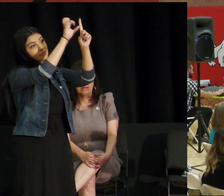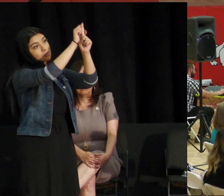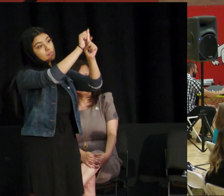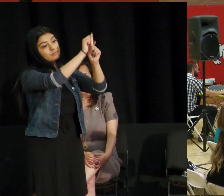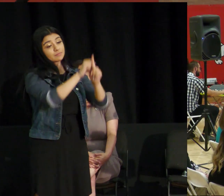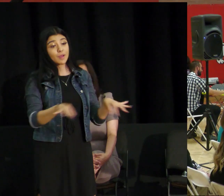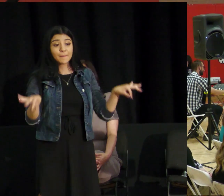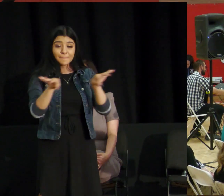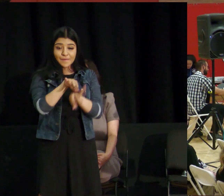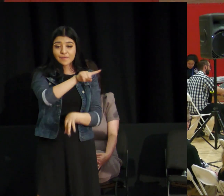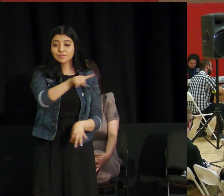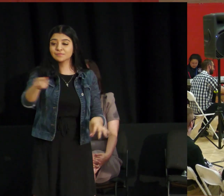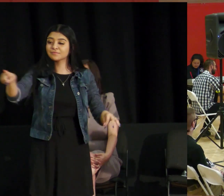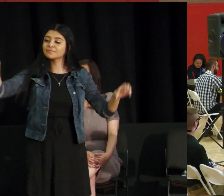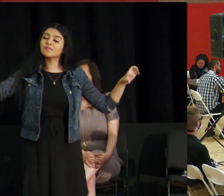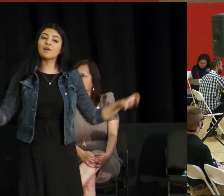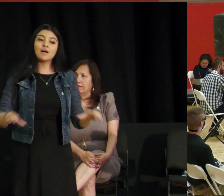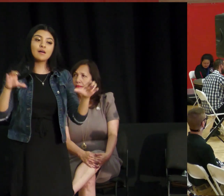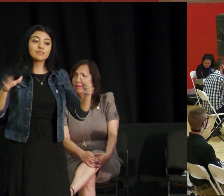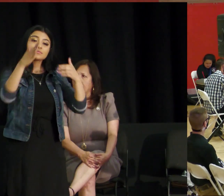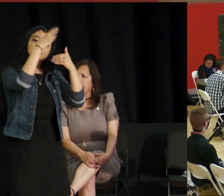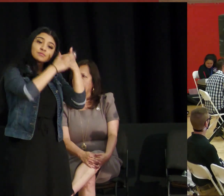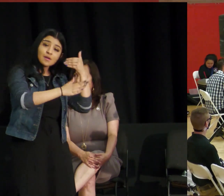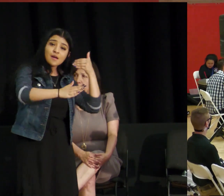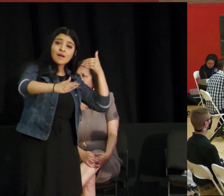where you're waiting on the other side